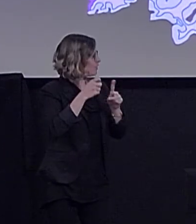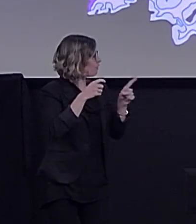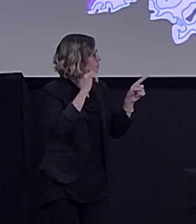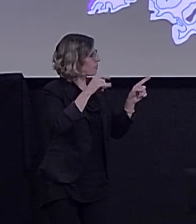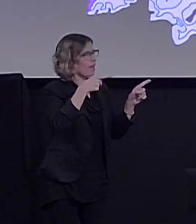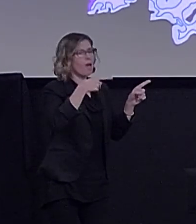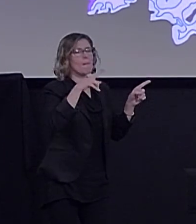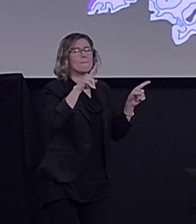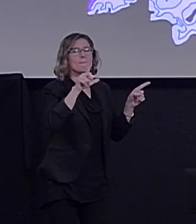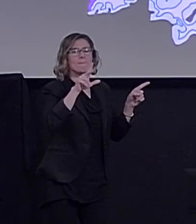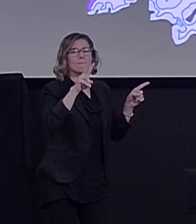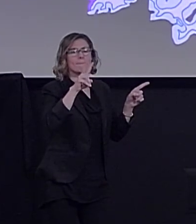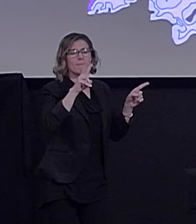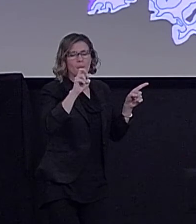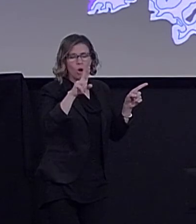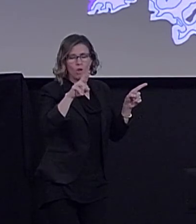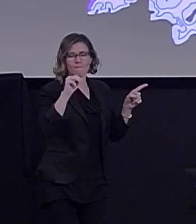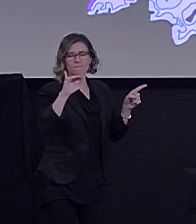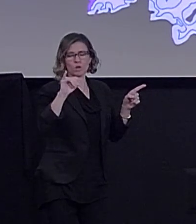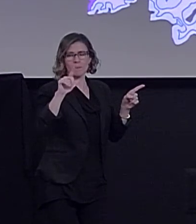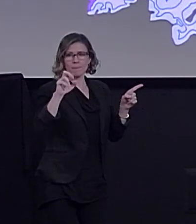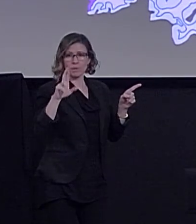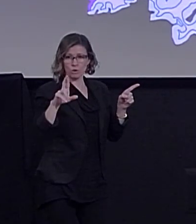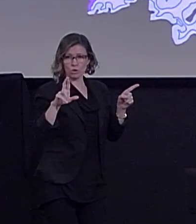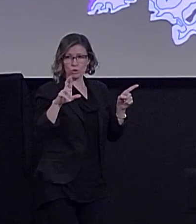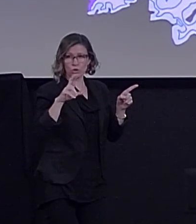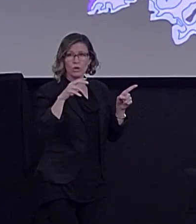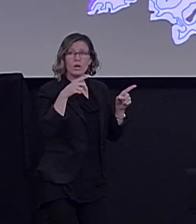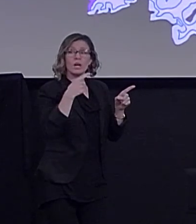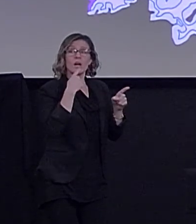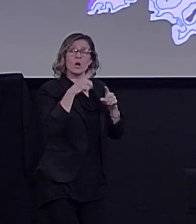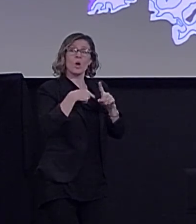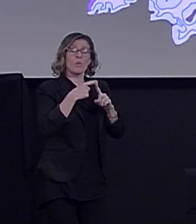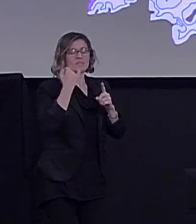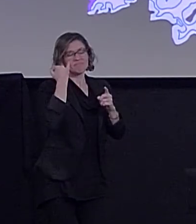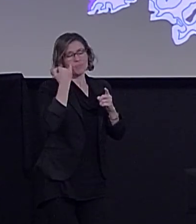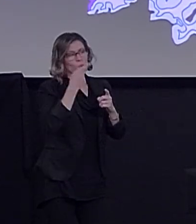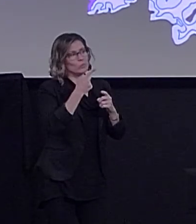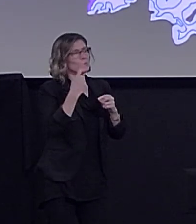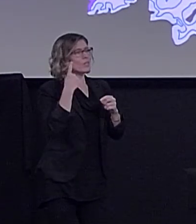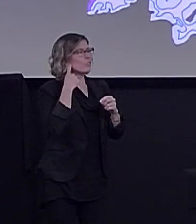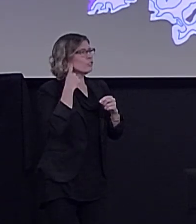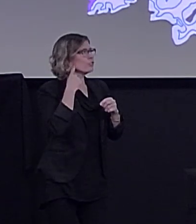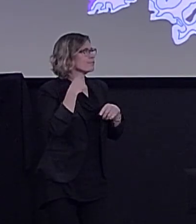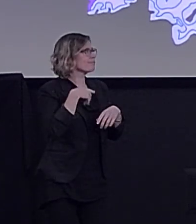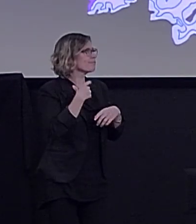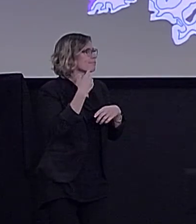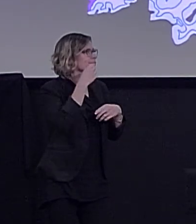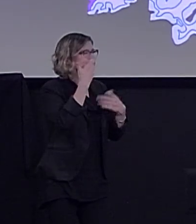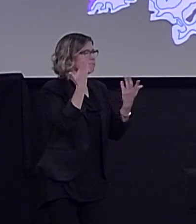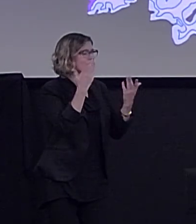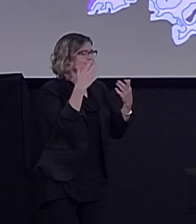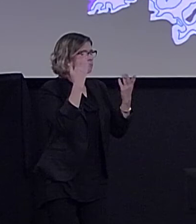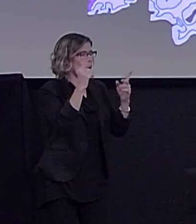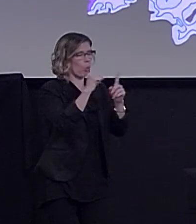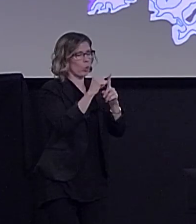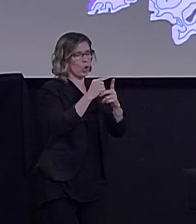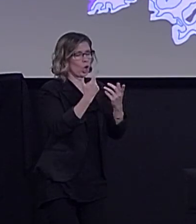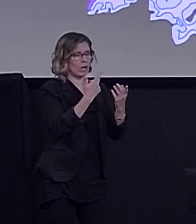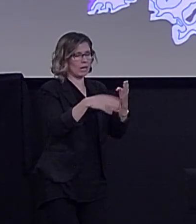Pulvermüller, essentially, I think. So the one you hear, for example, he is